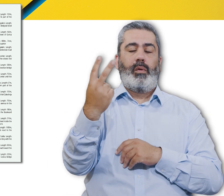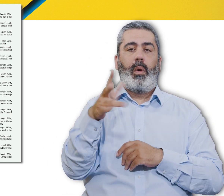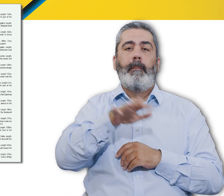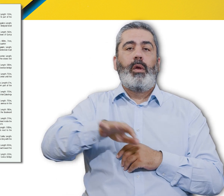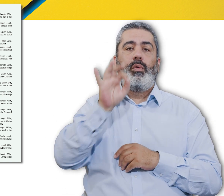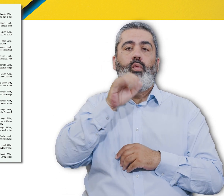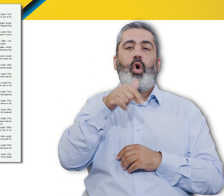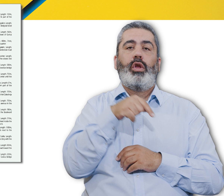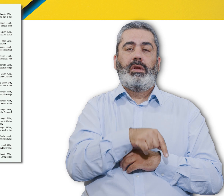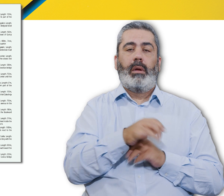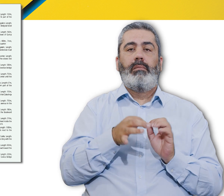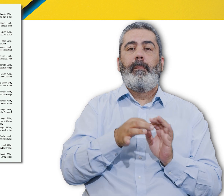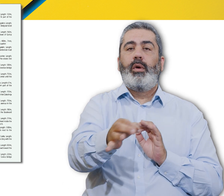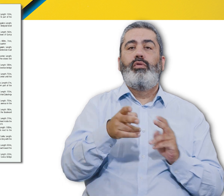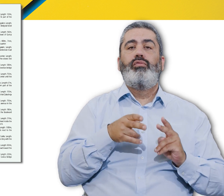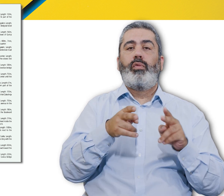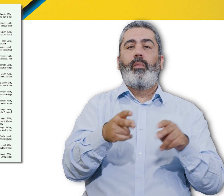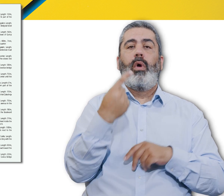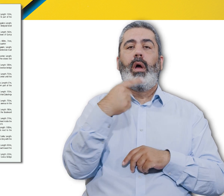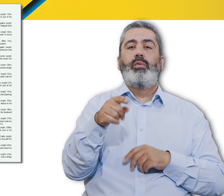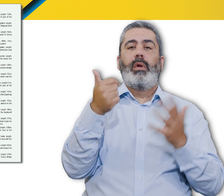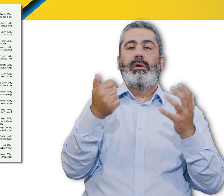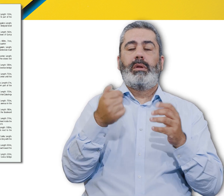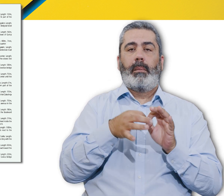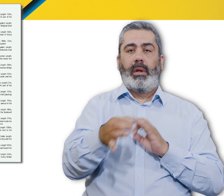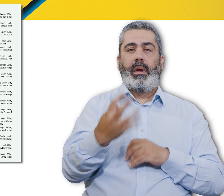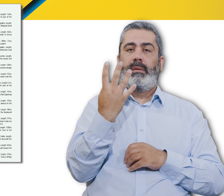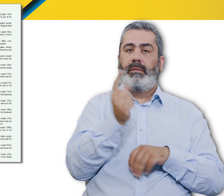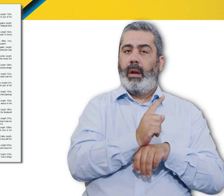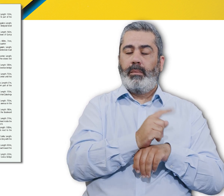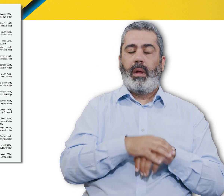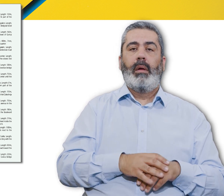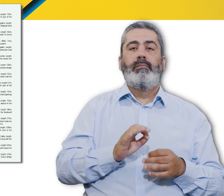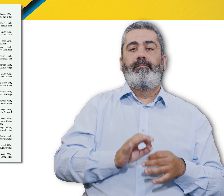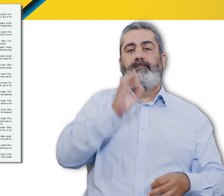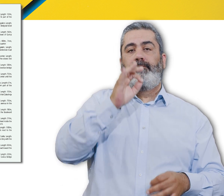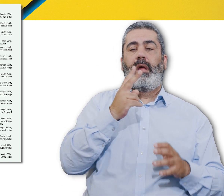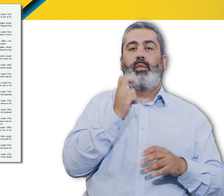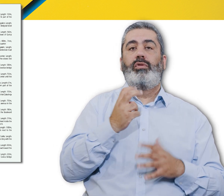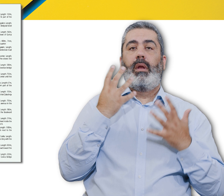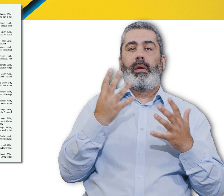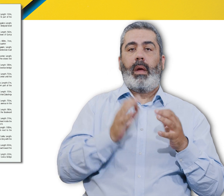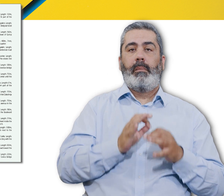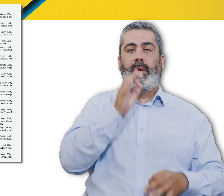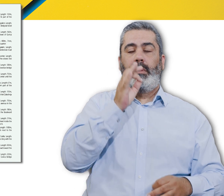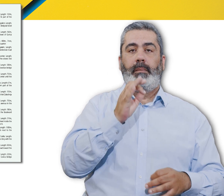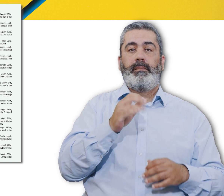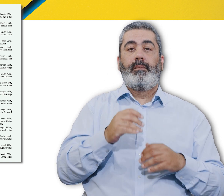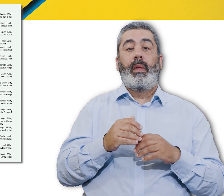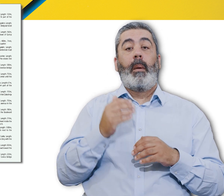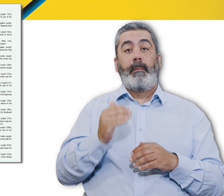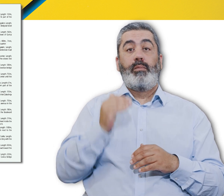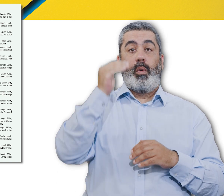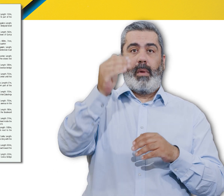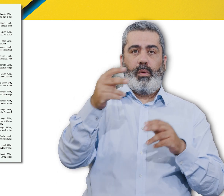number 178, area, Castle, length, 400 m, 7 min, elevation,